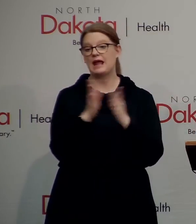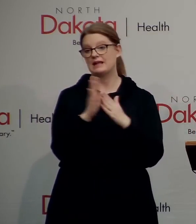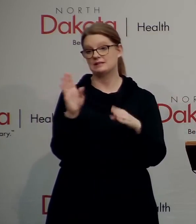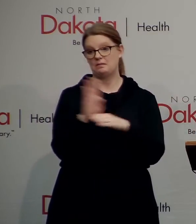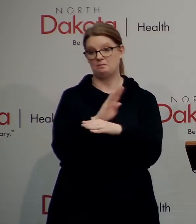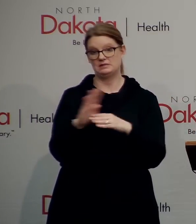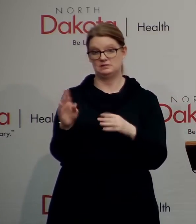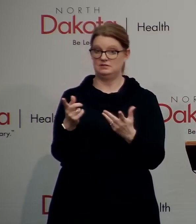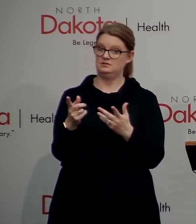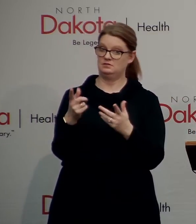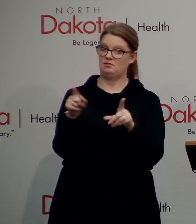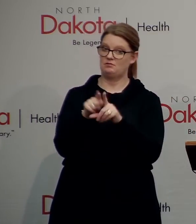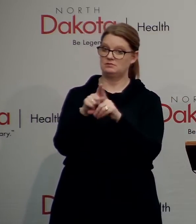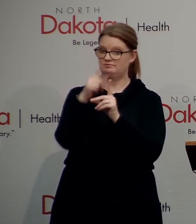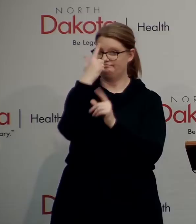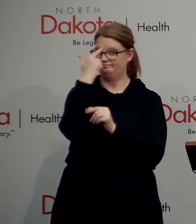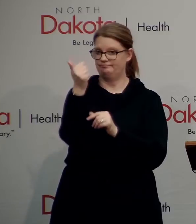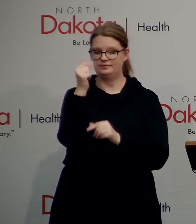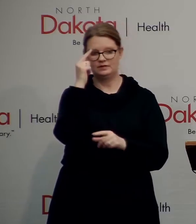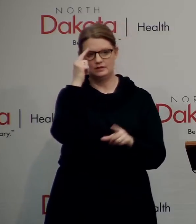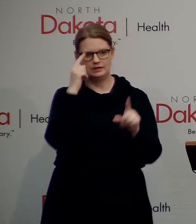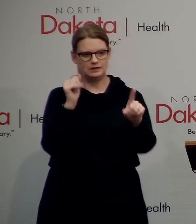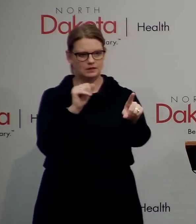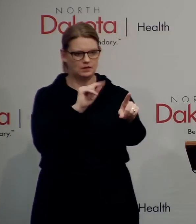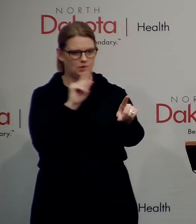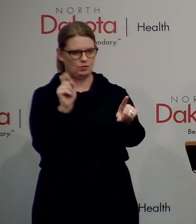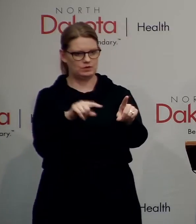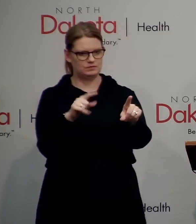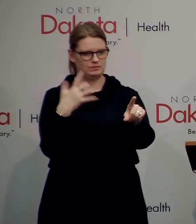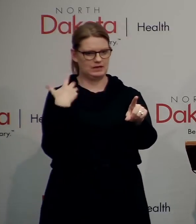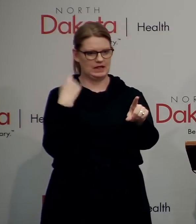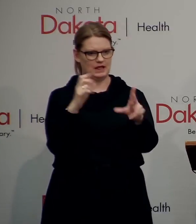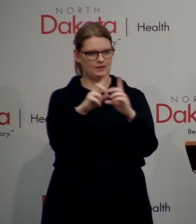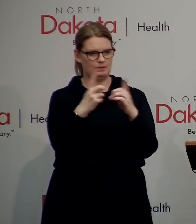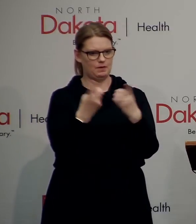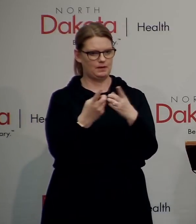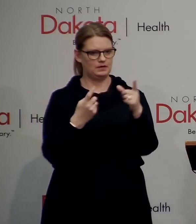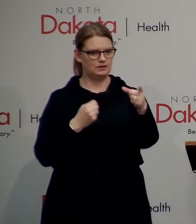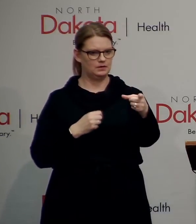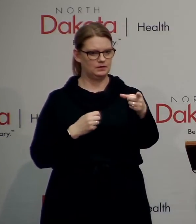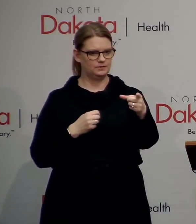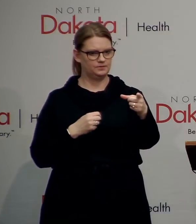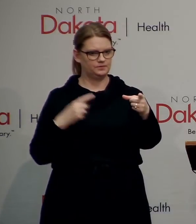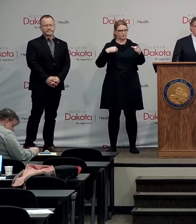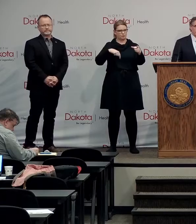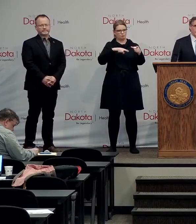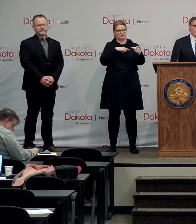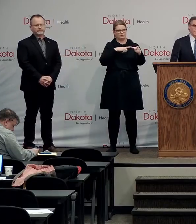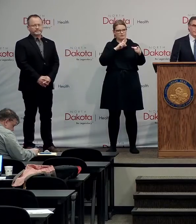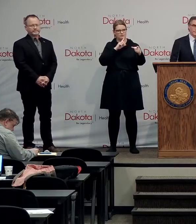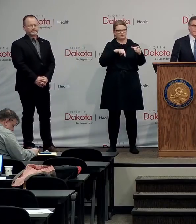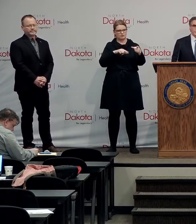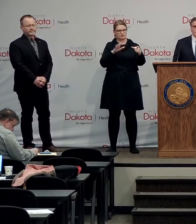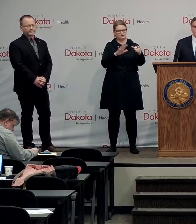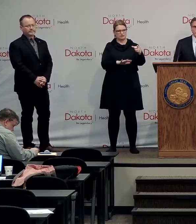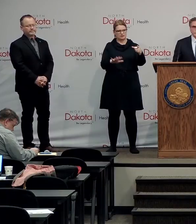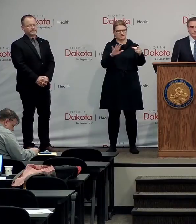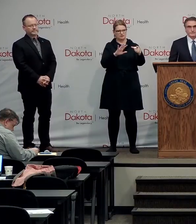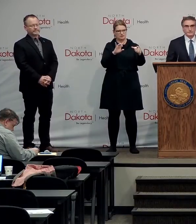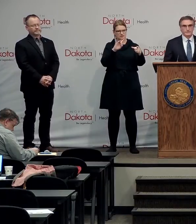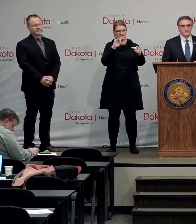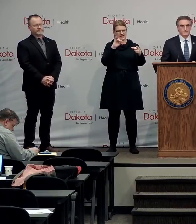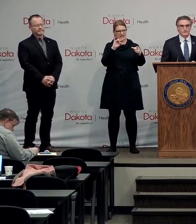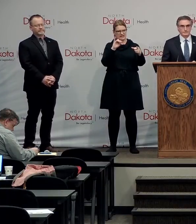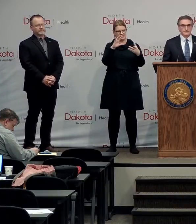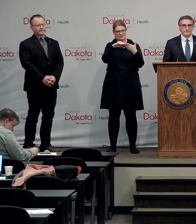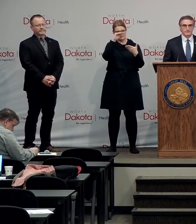to do theirs. This is a question probably for the health department. We've been reporting on there's about 80